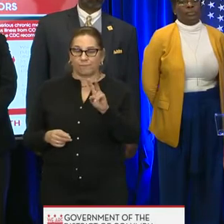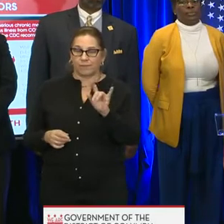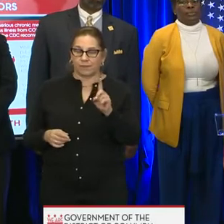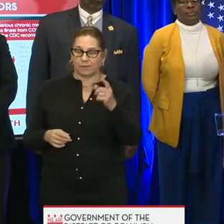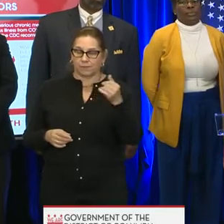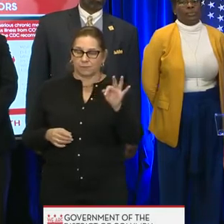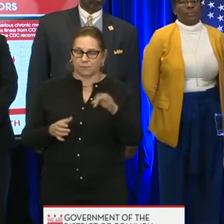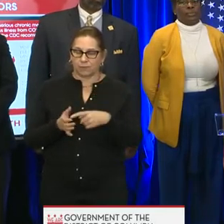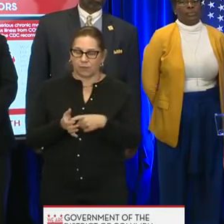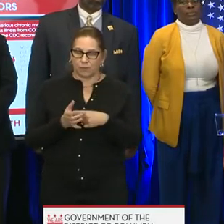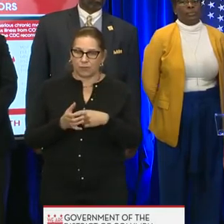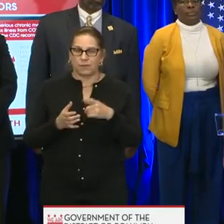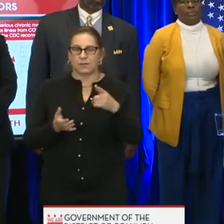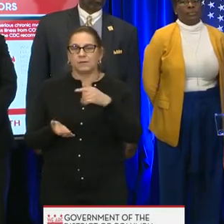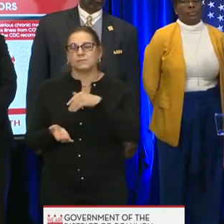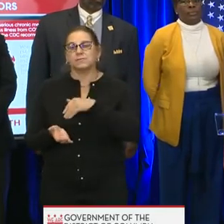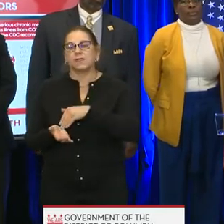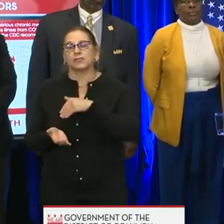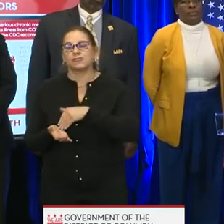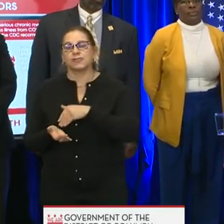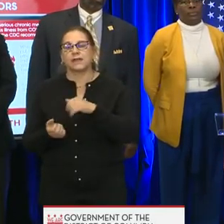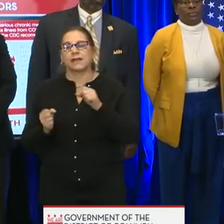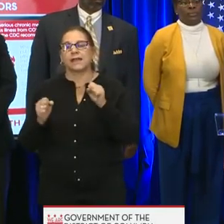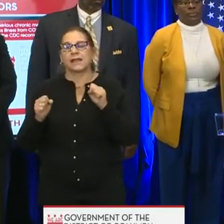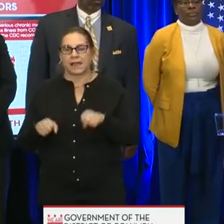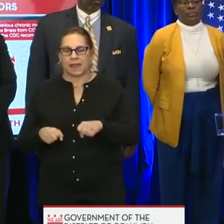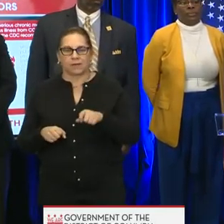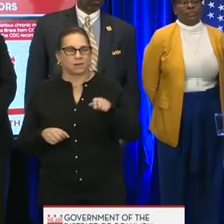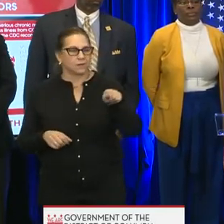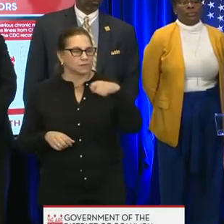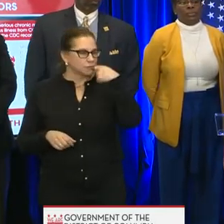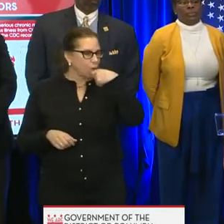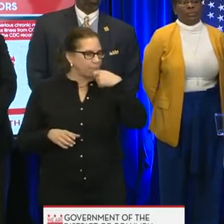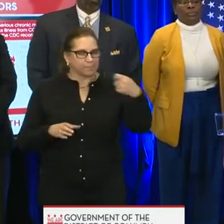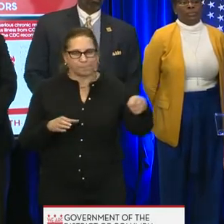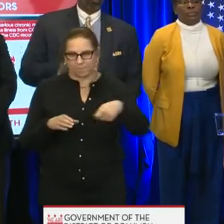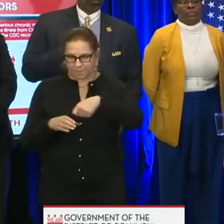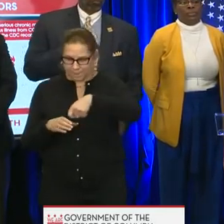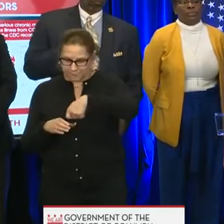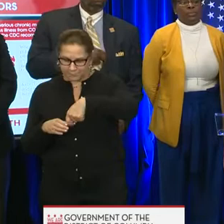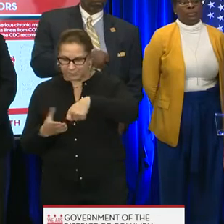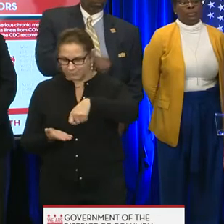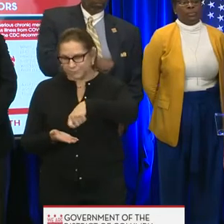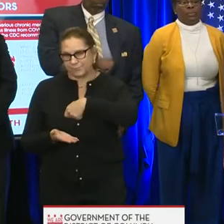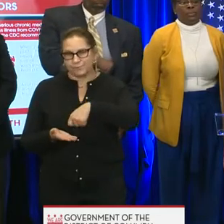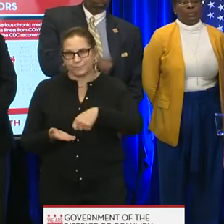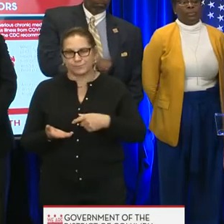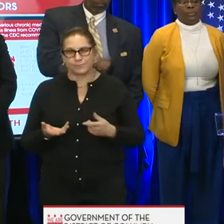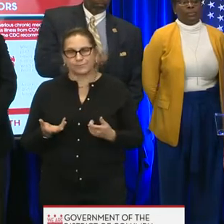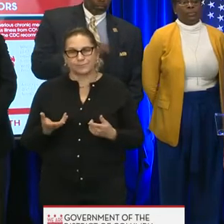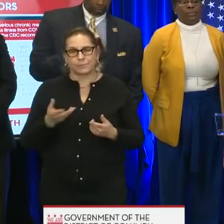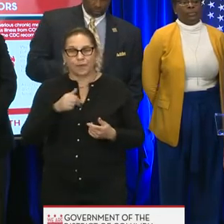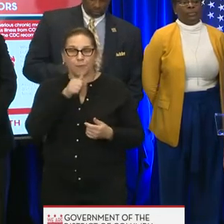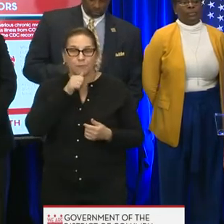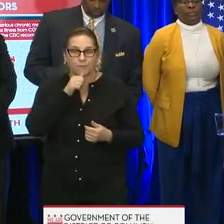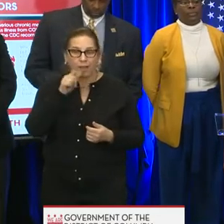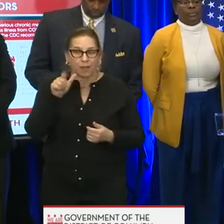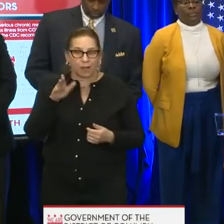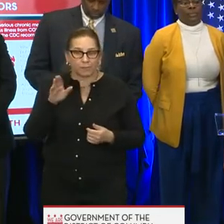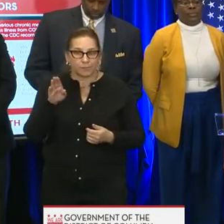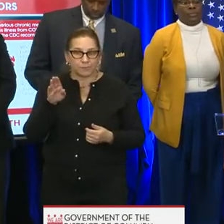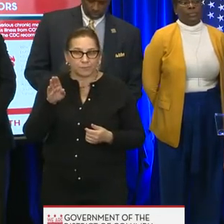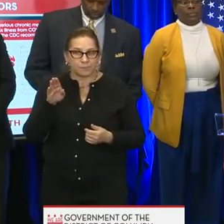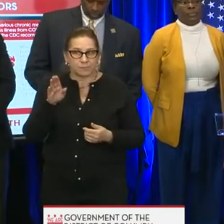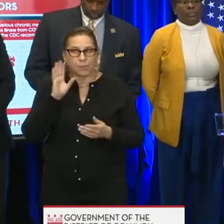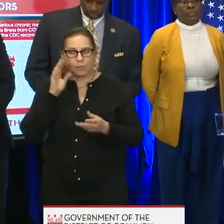to take swabs and send them to a private lab for testing. The private lab will share results with the doctor, who will